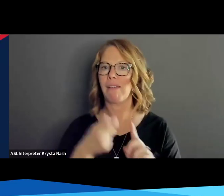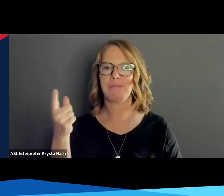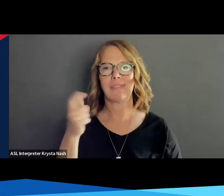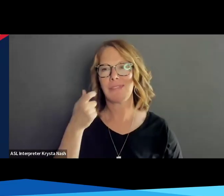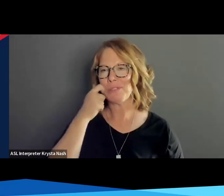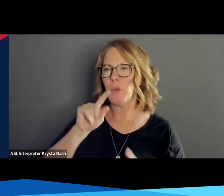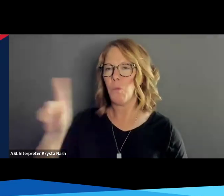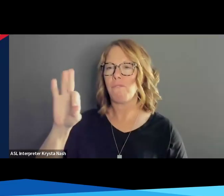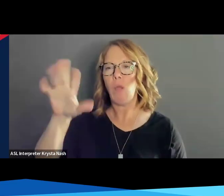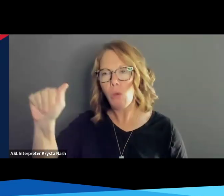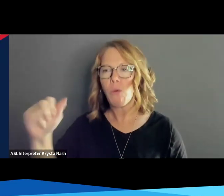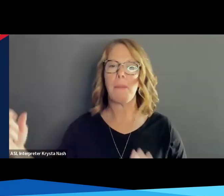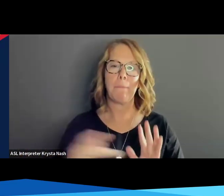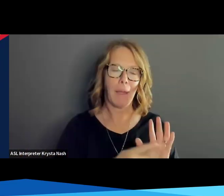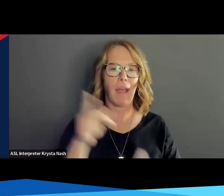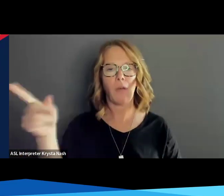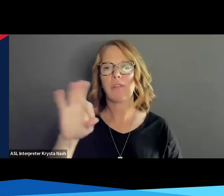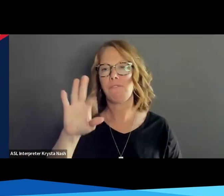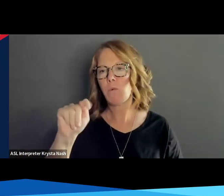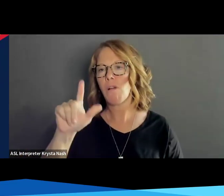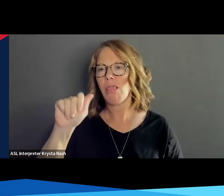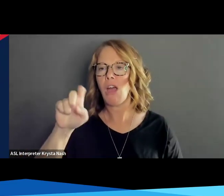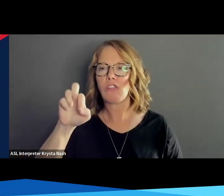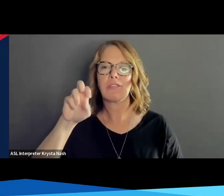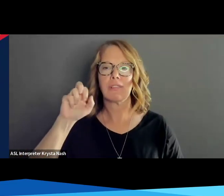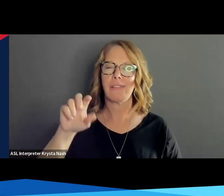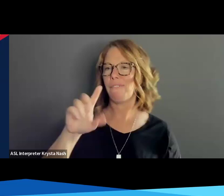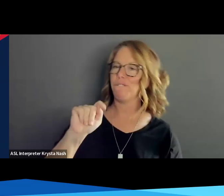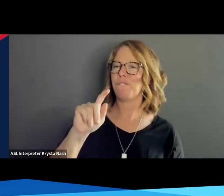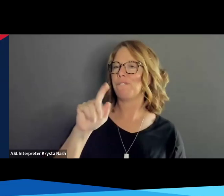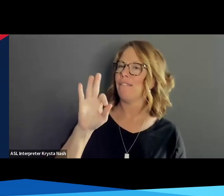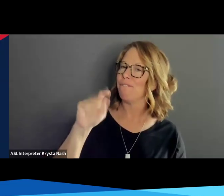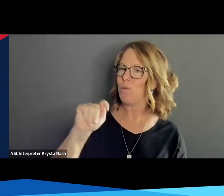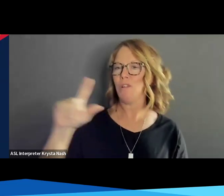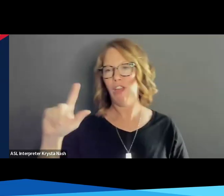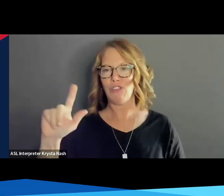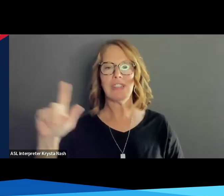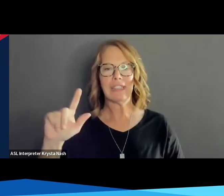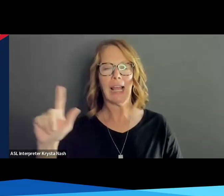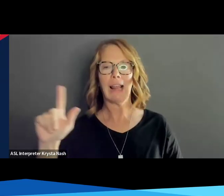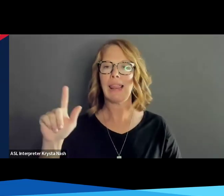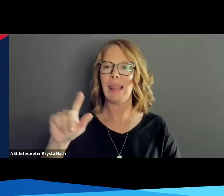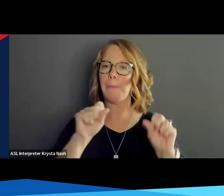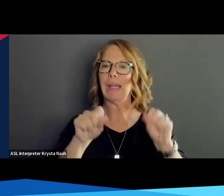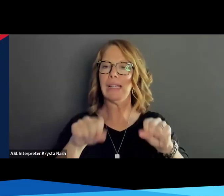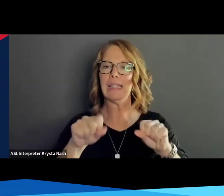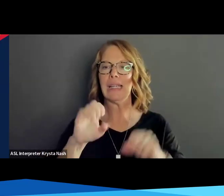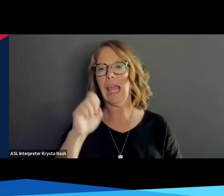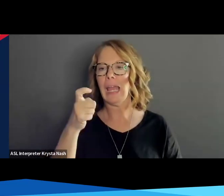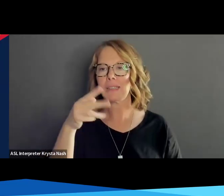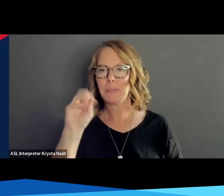Fort Lauderdale Abilities Expo. If you get a chance, the Abilities Expo comes to your town, that's a